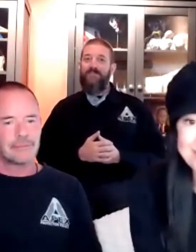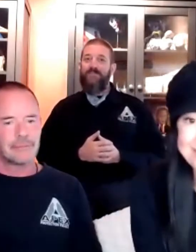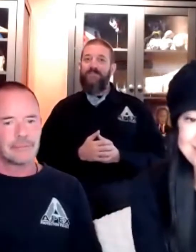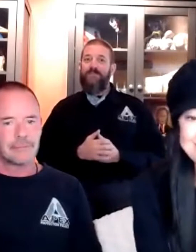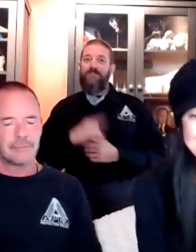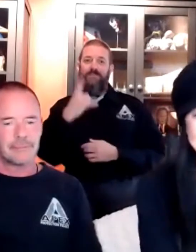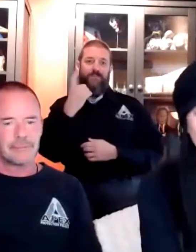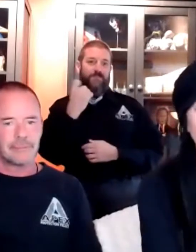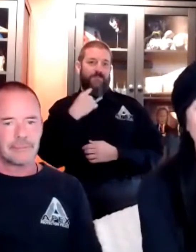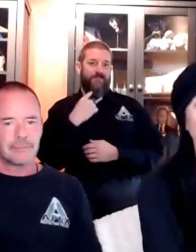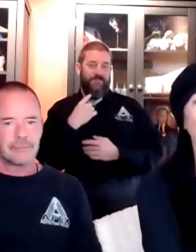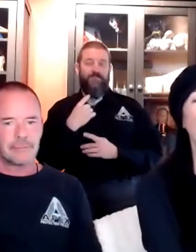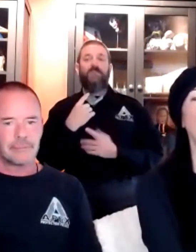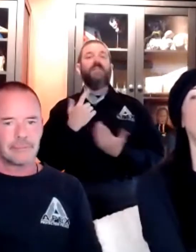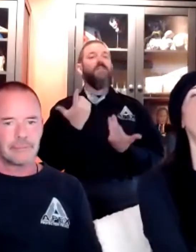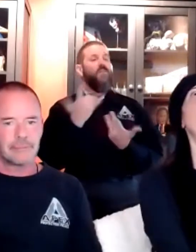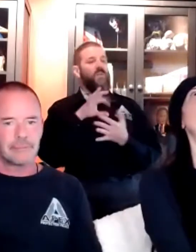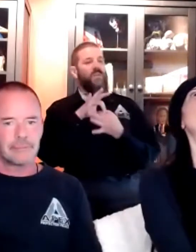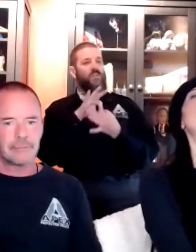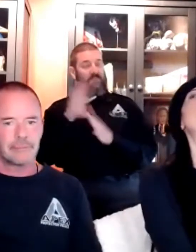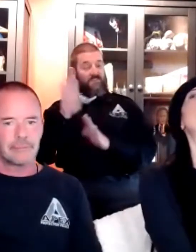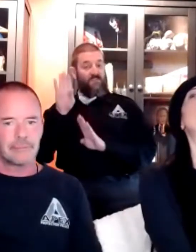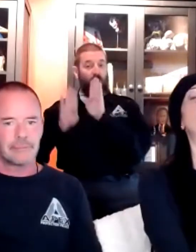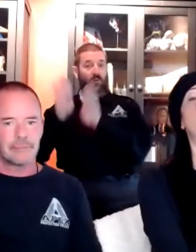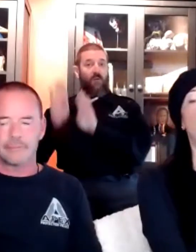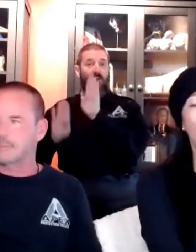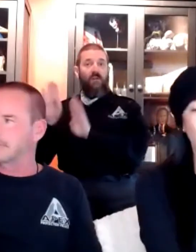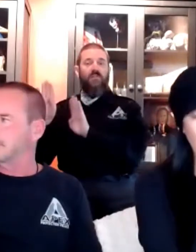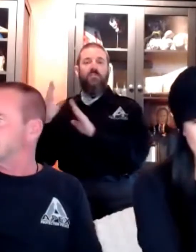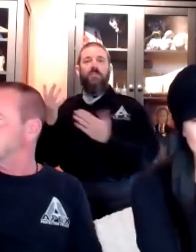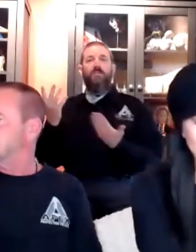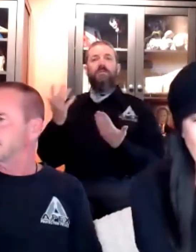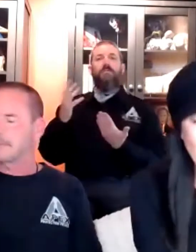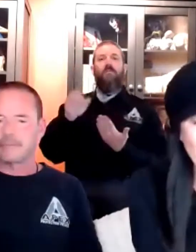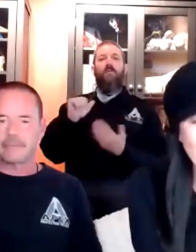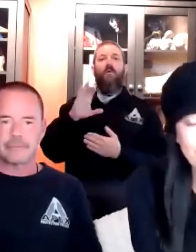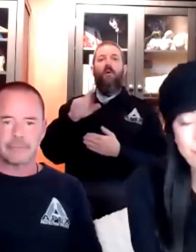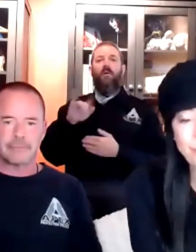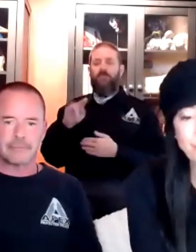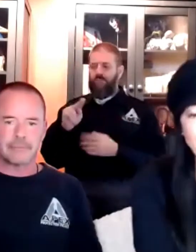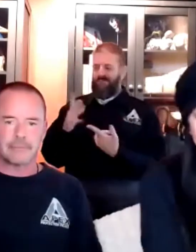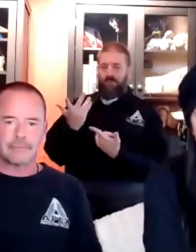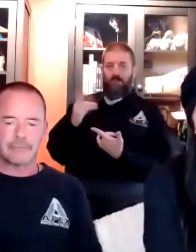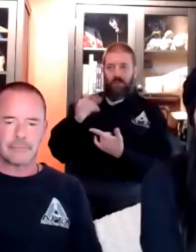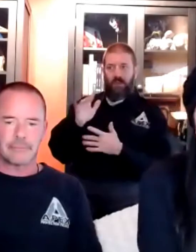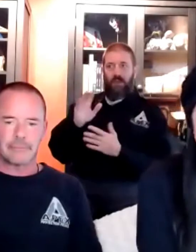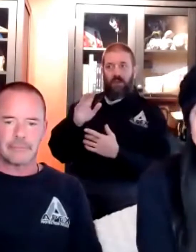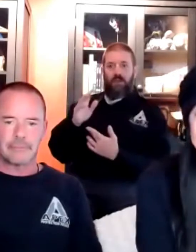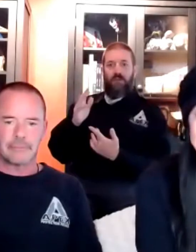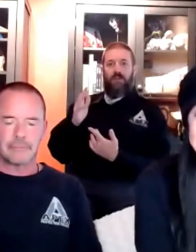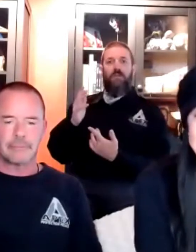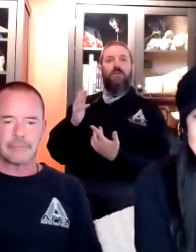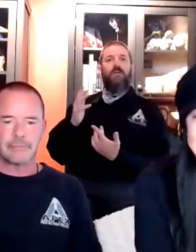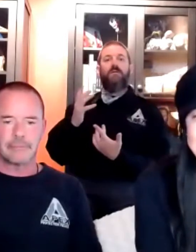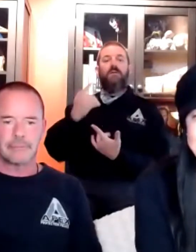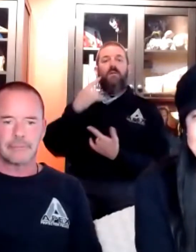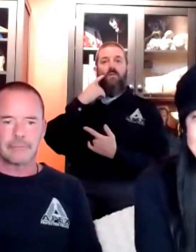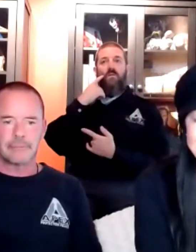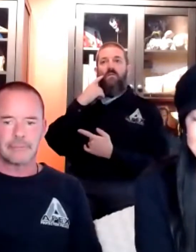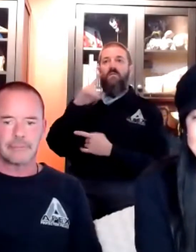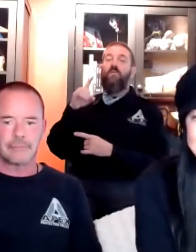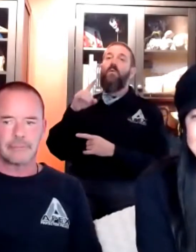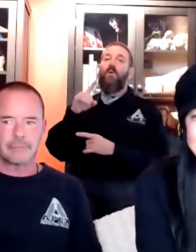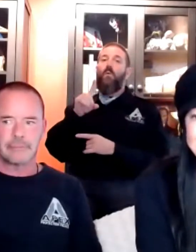I know has been dropped into the comments, and we'll drop it again, where that link is to bid, for just $100 a month, you can